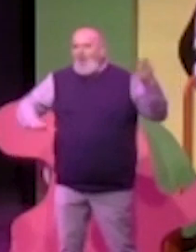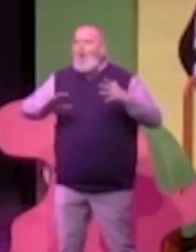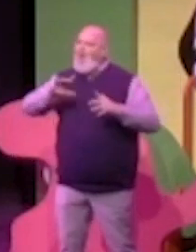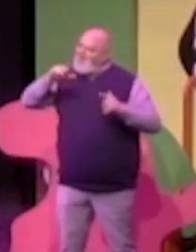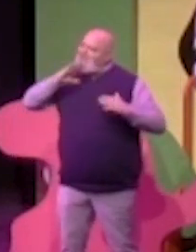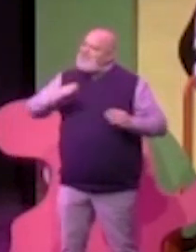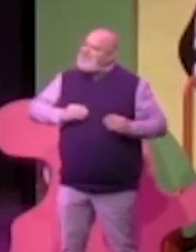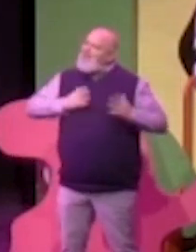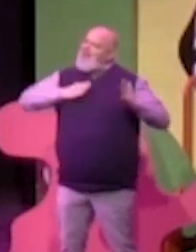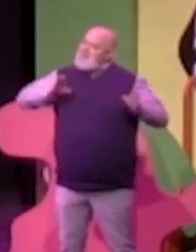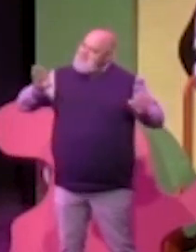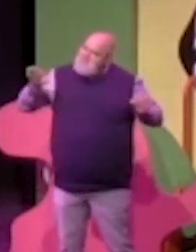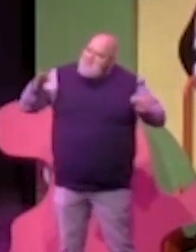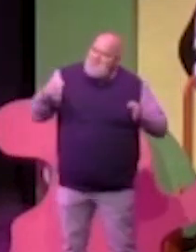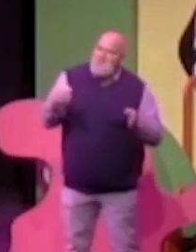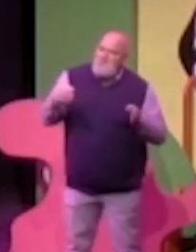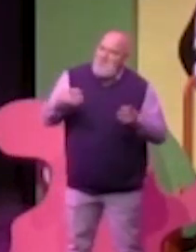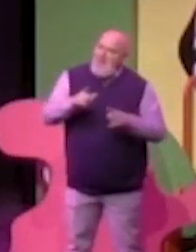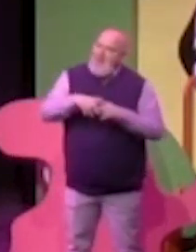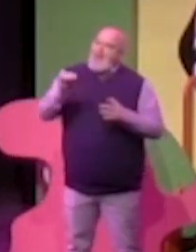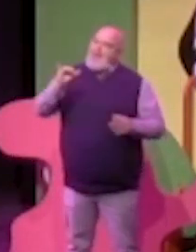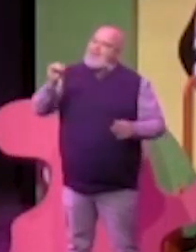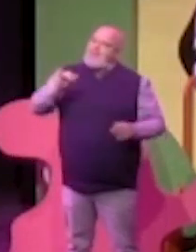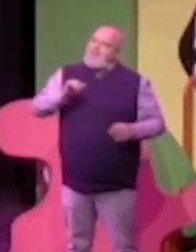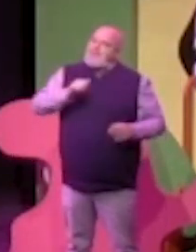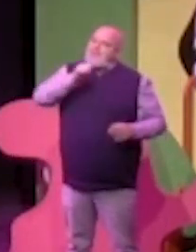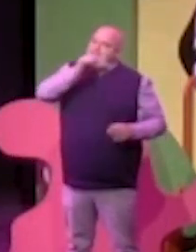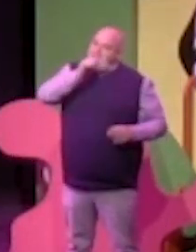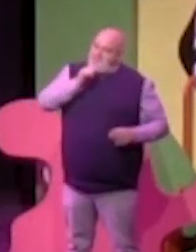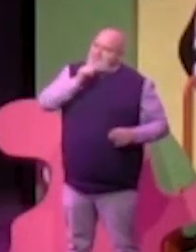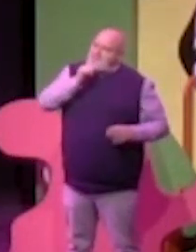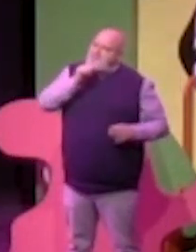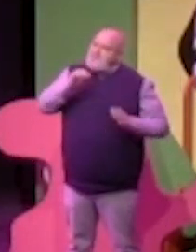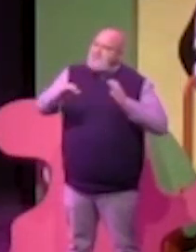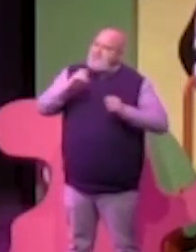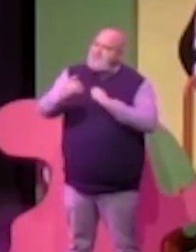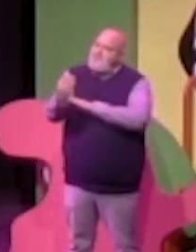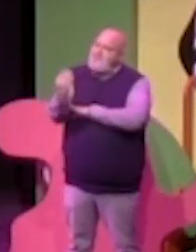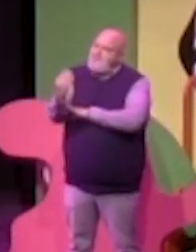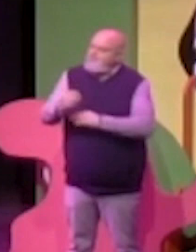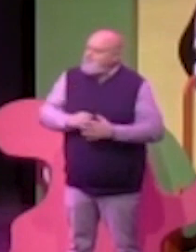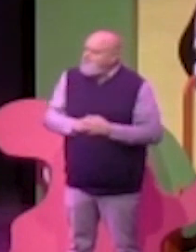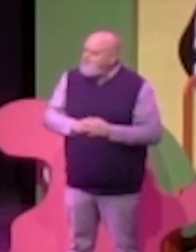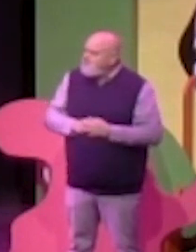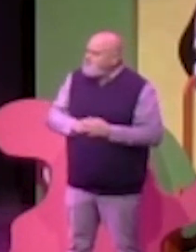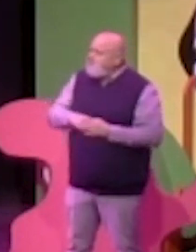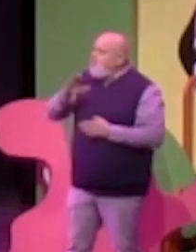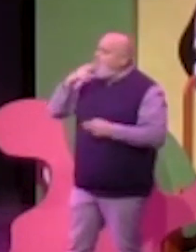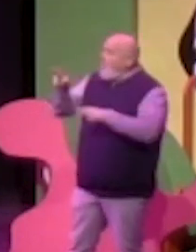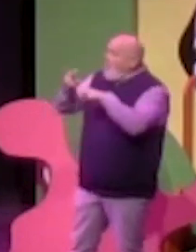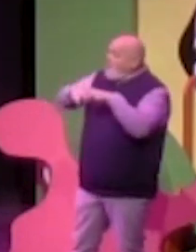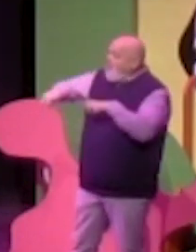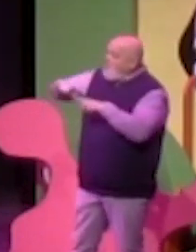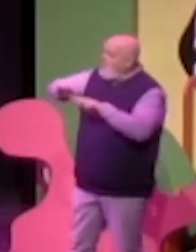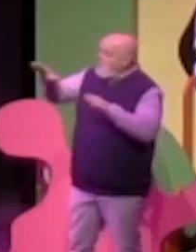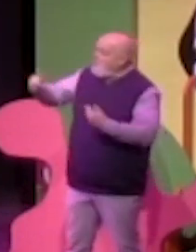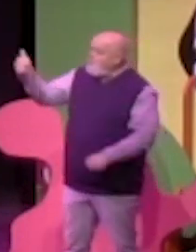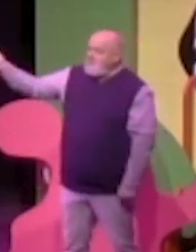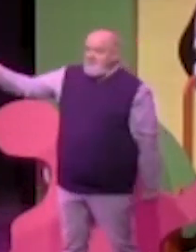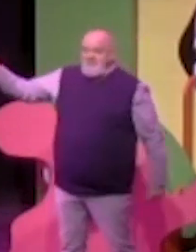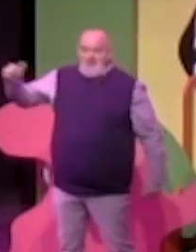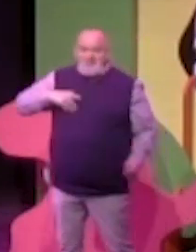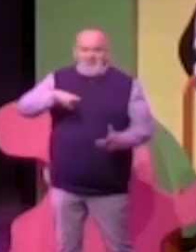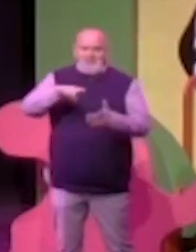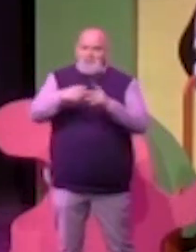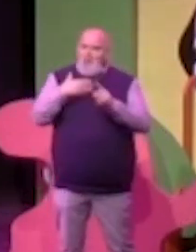inspiring and maybe at times sobering conversation this morning. Our panel is gonna introduce themselves. I'll start